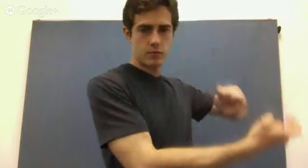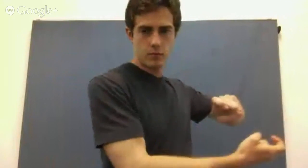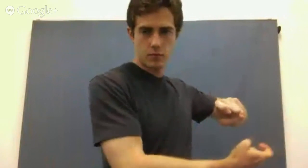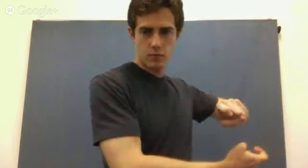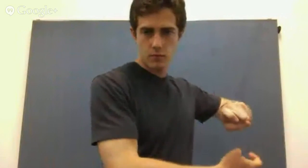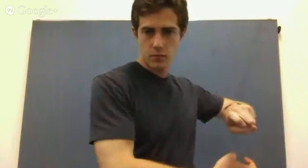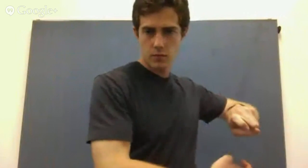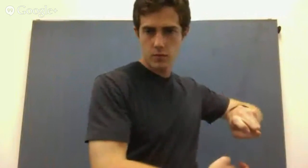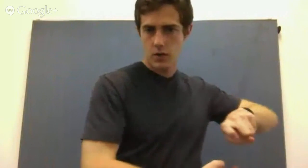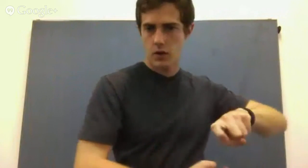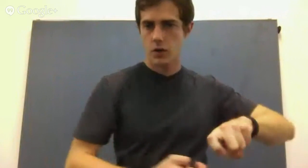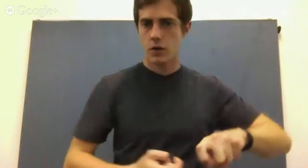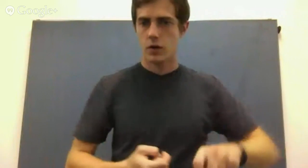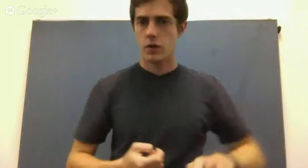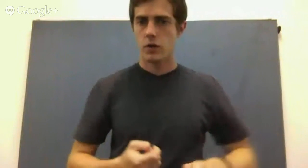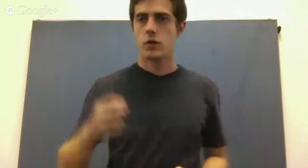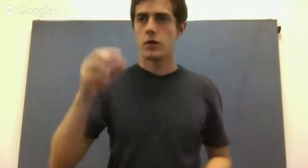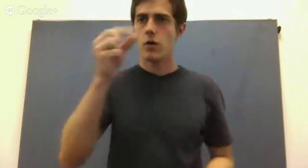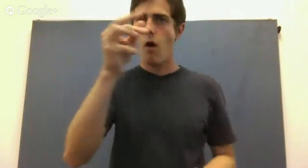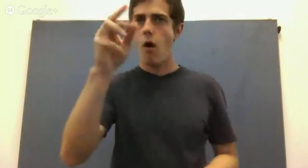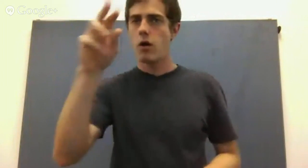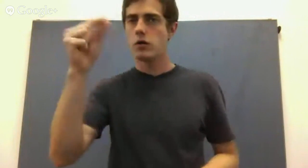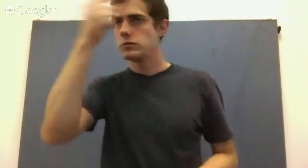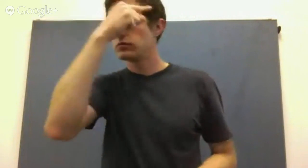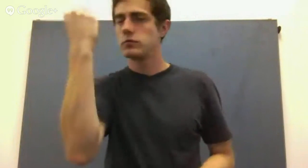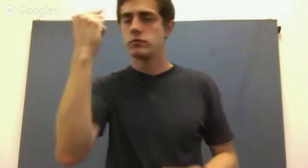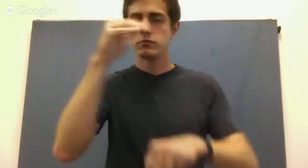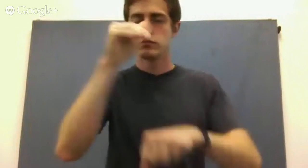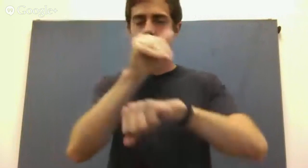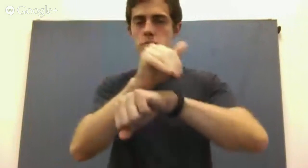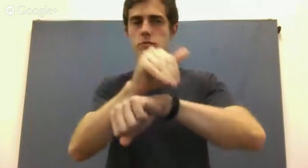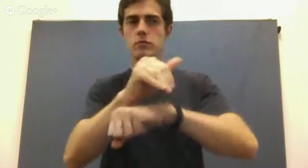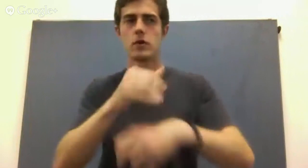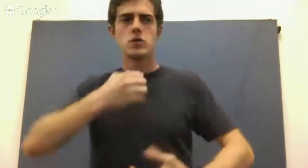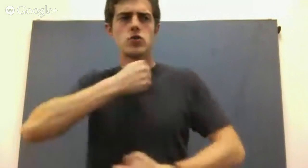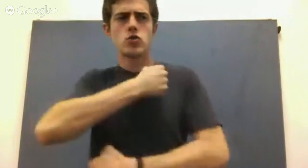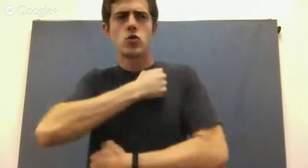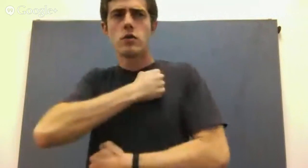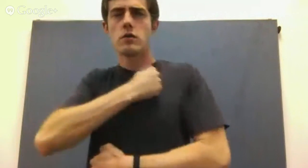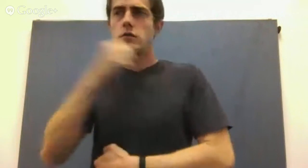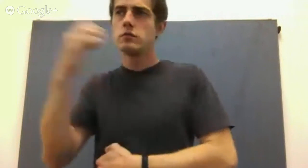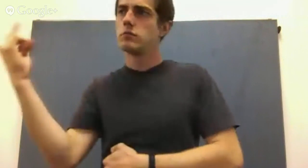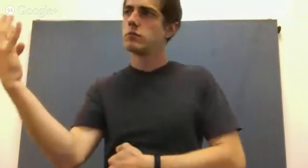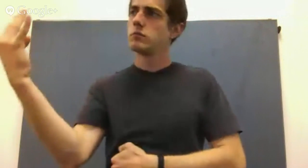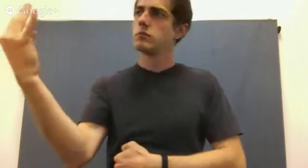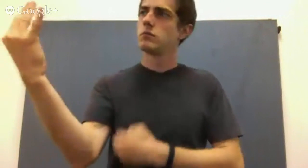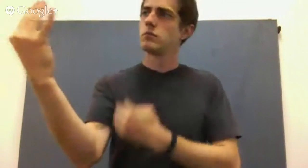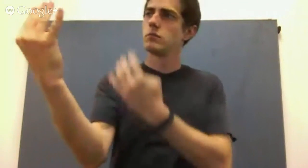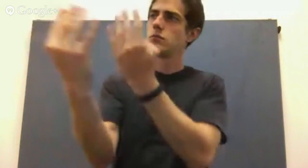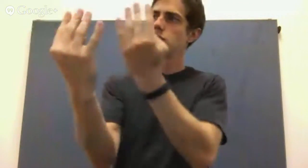change. August summer night, soldiers passing